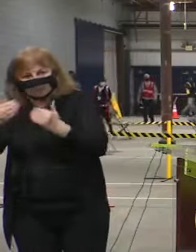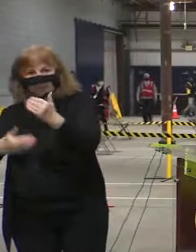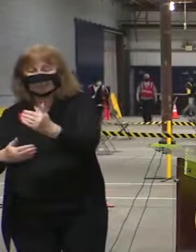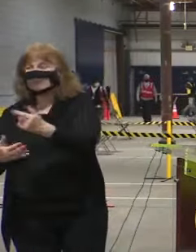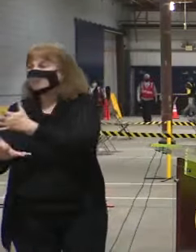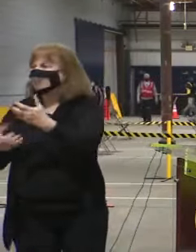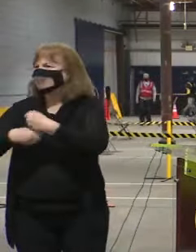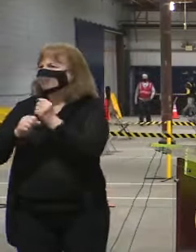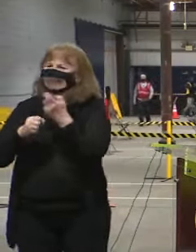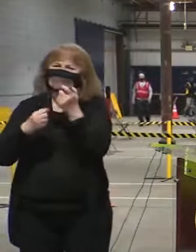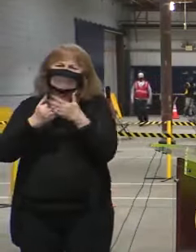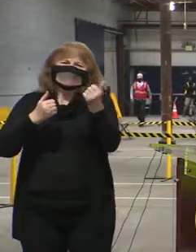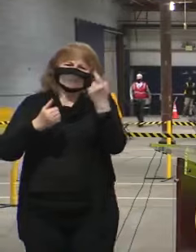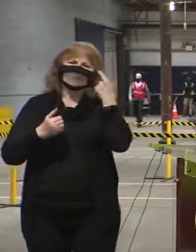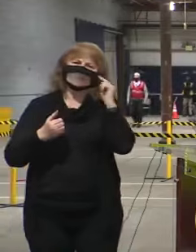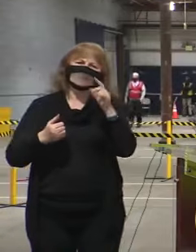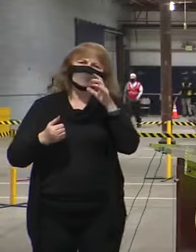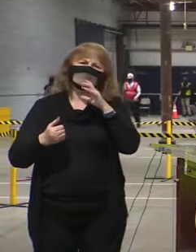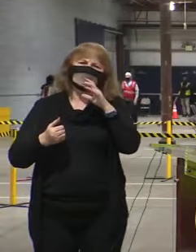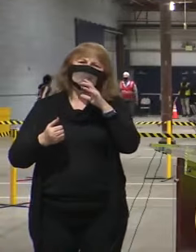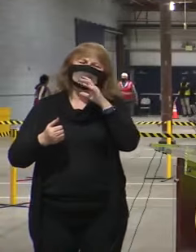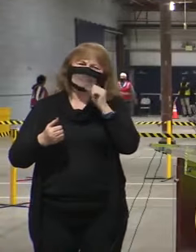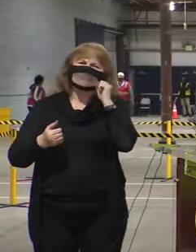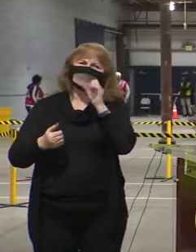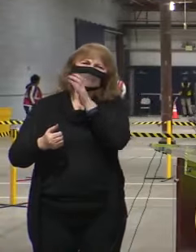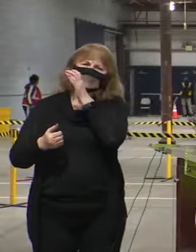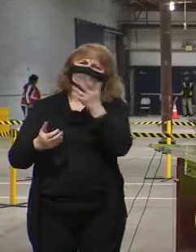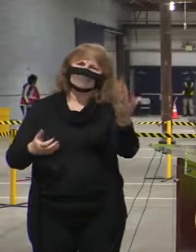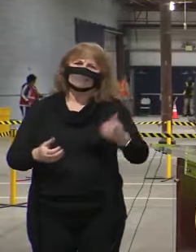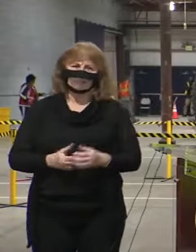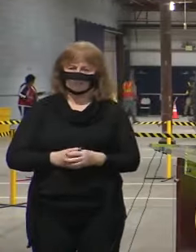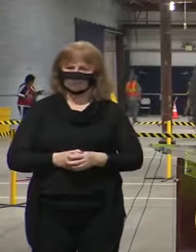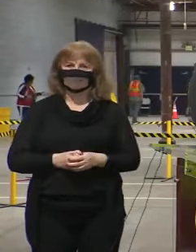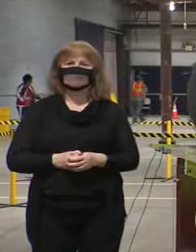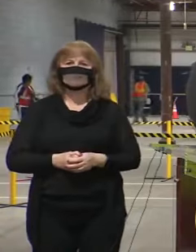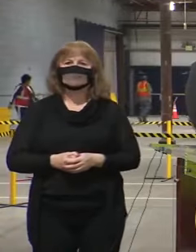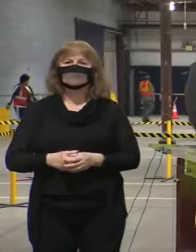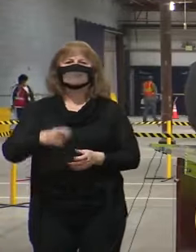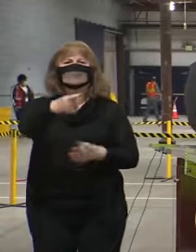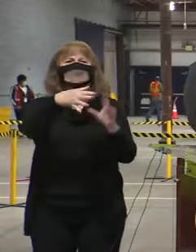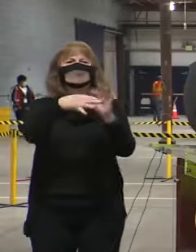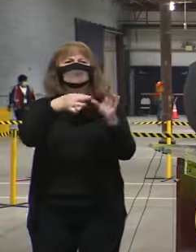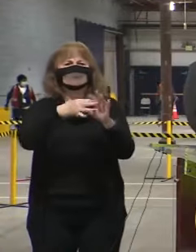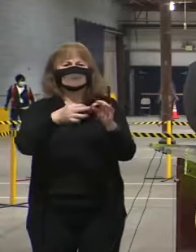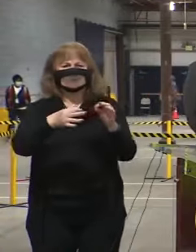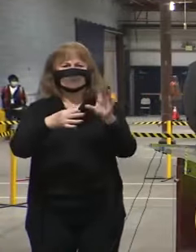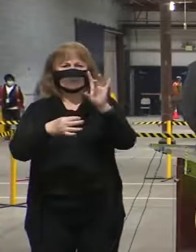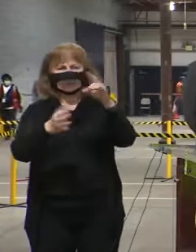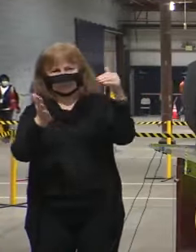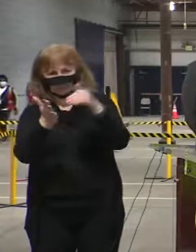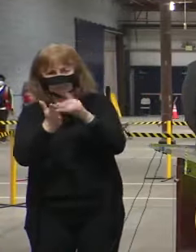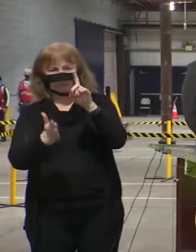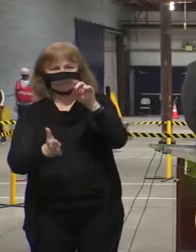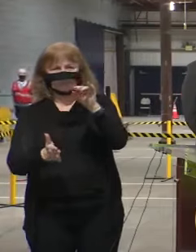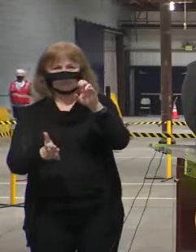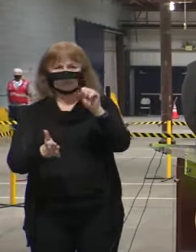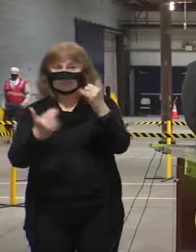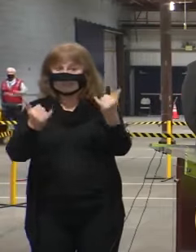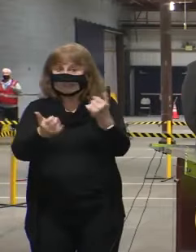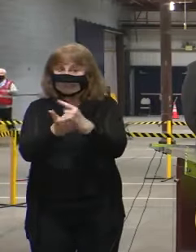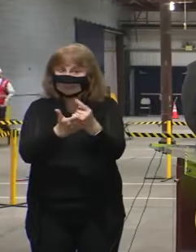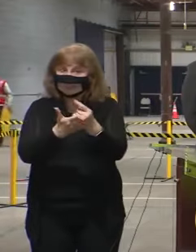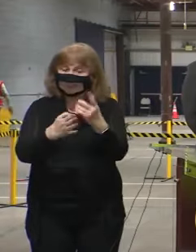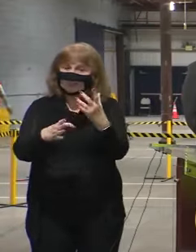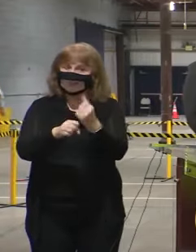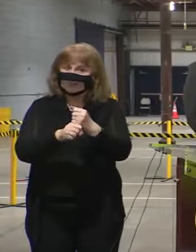So you want to make it a little easier for some of our seniors. You mentioned that there were 8,000 doses this week. Are you getting